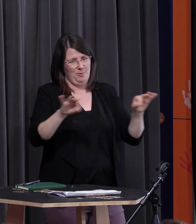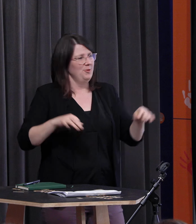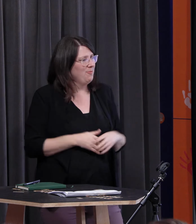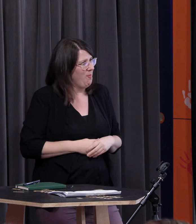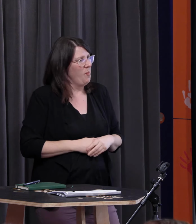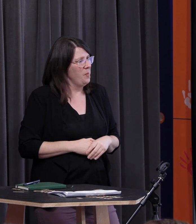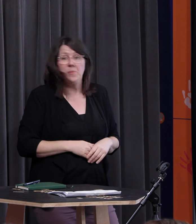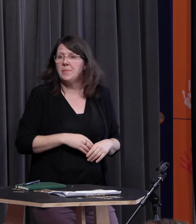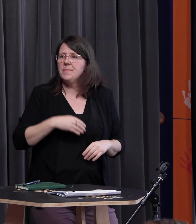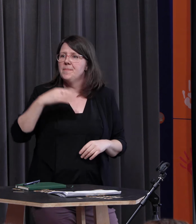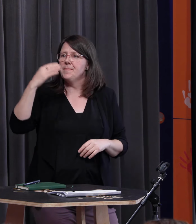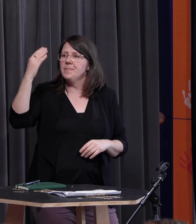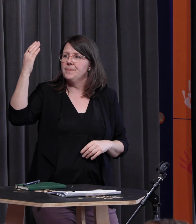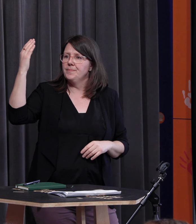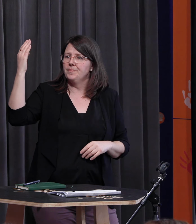Hi.